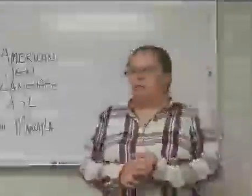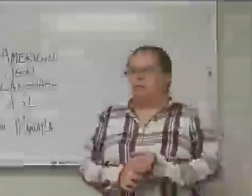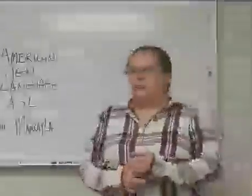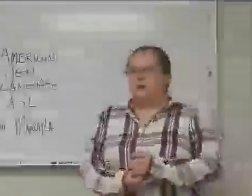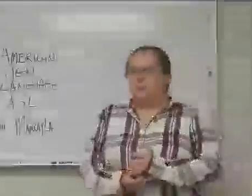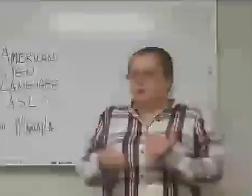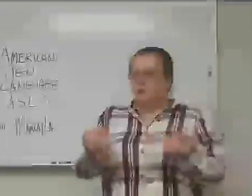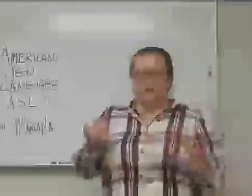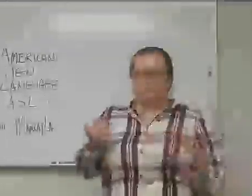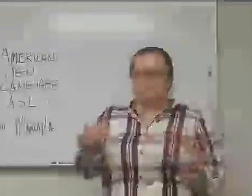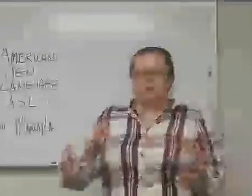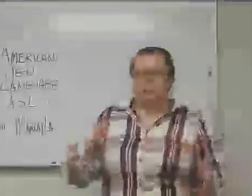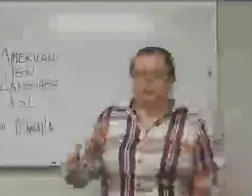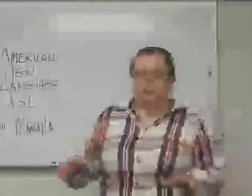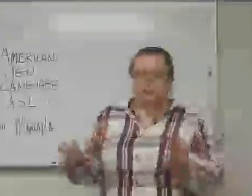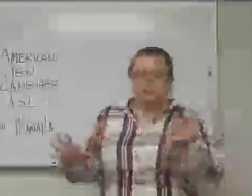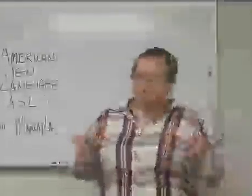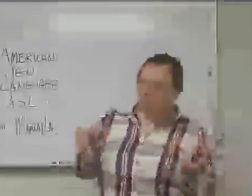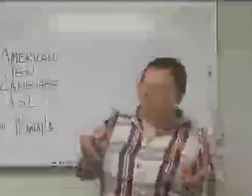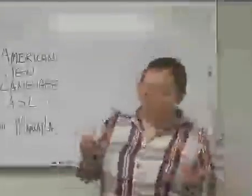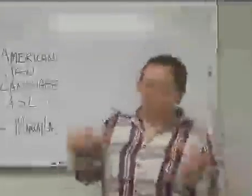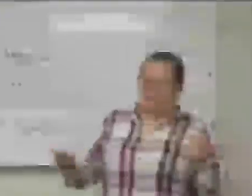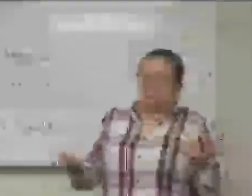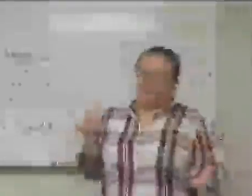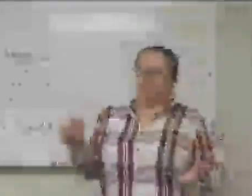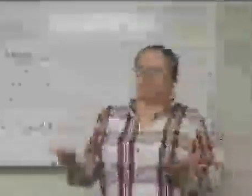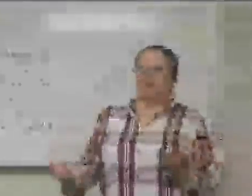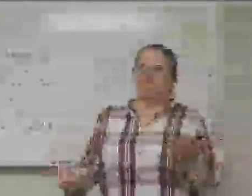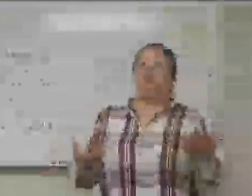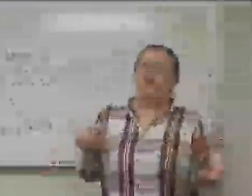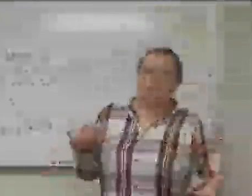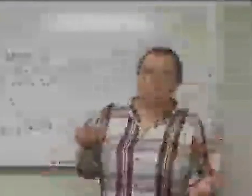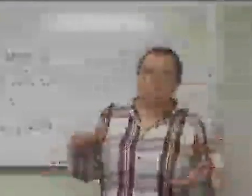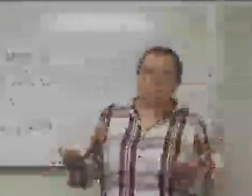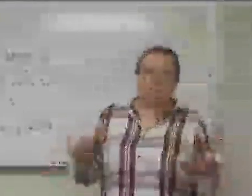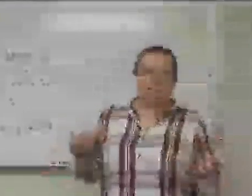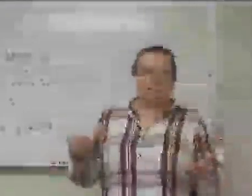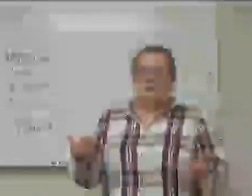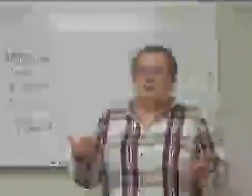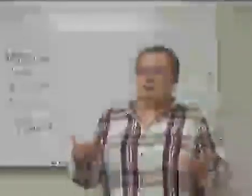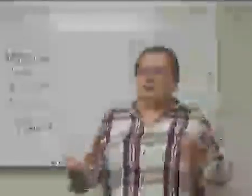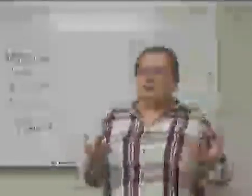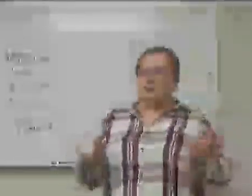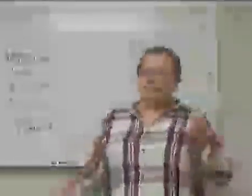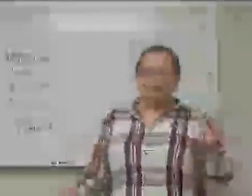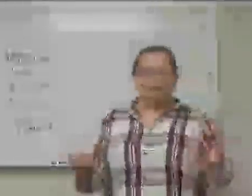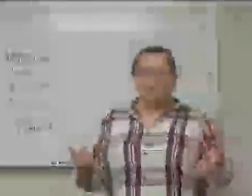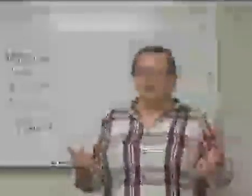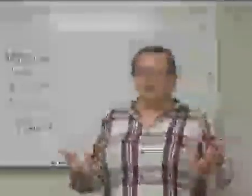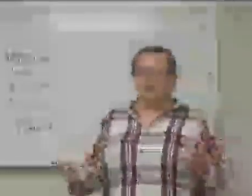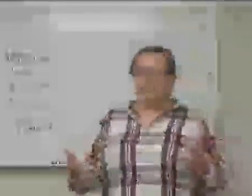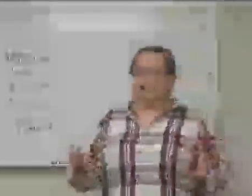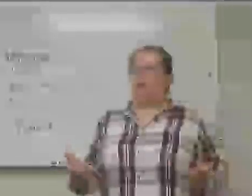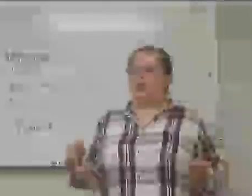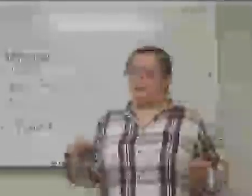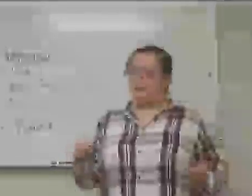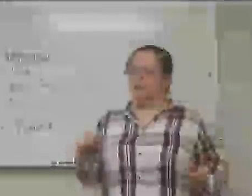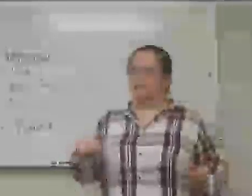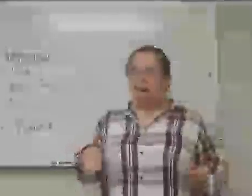you might possibly get made fun of, like or not. I shouldn't say made fun of, but people are gonna probably give you weird looks for